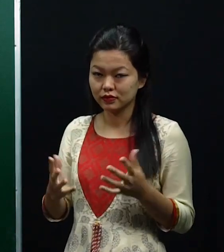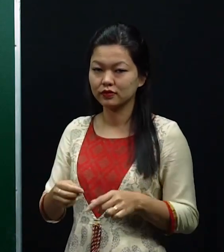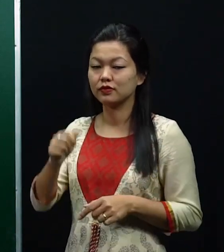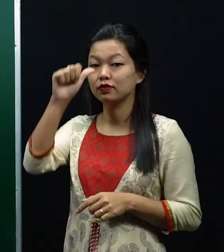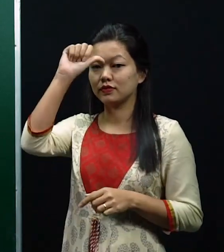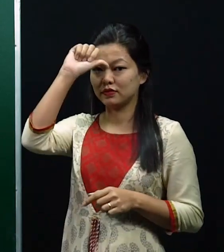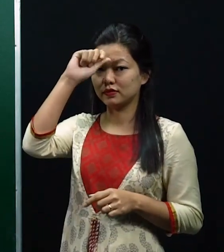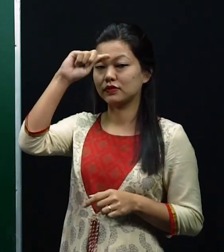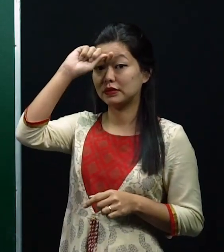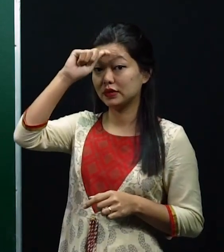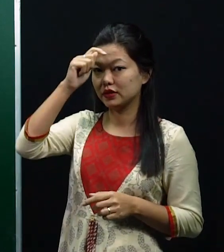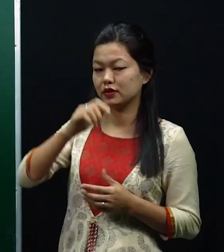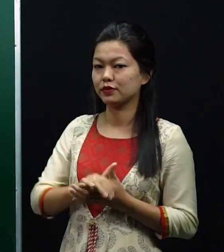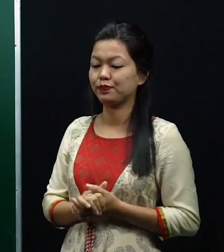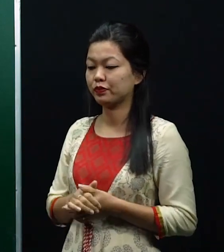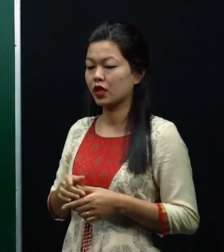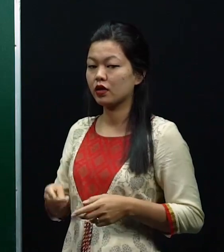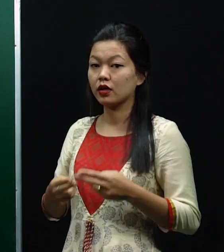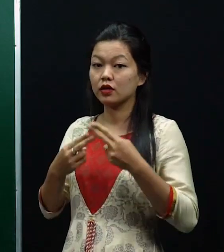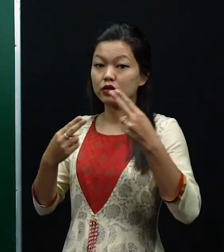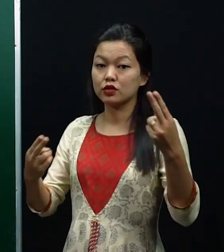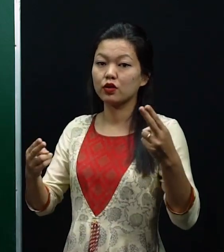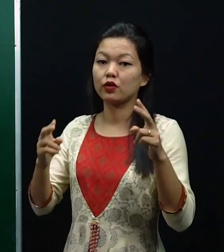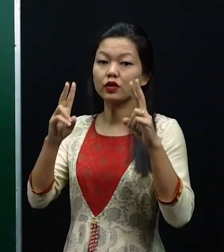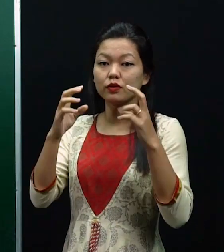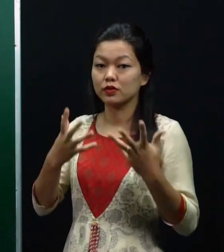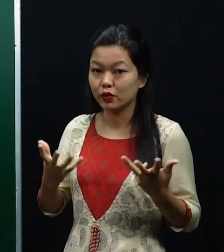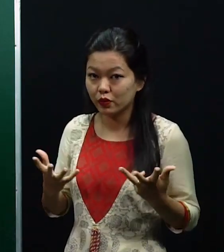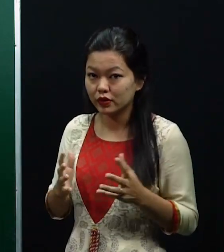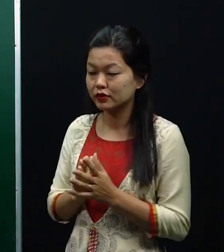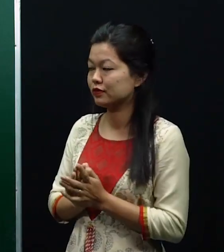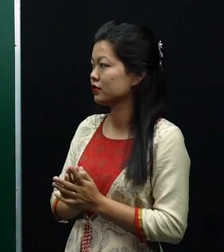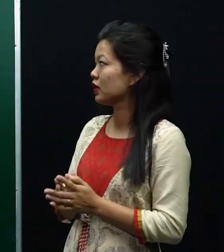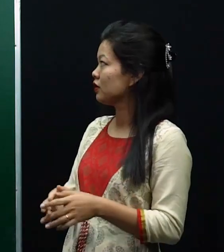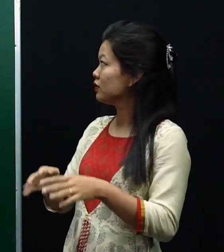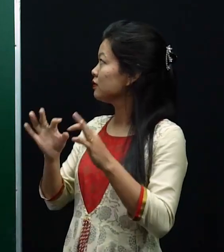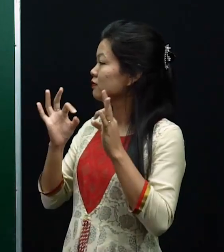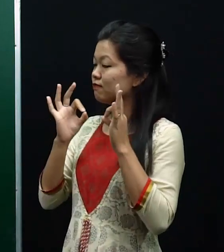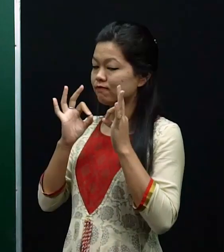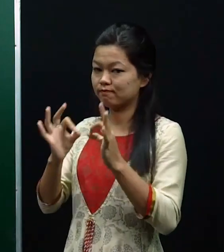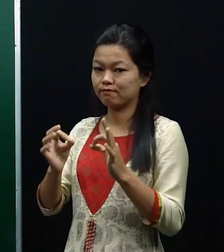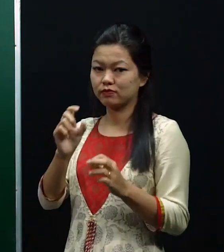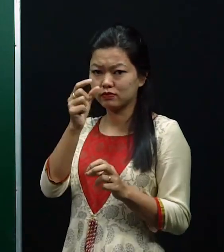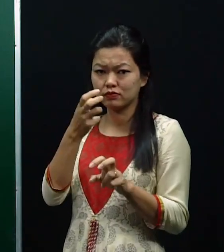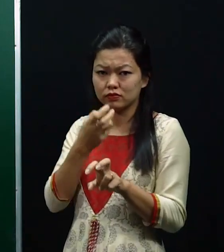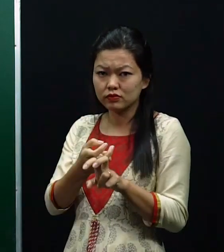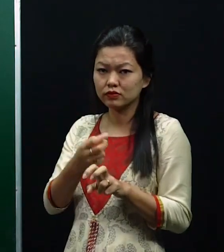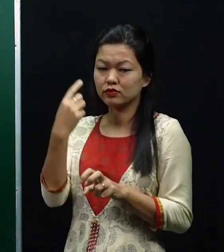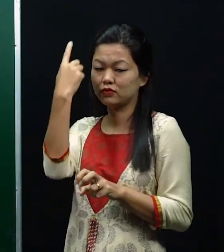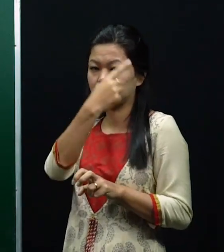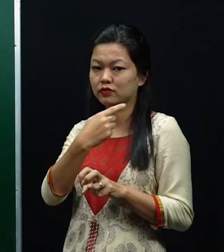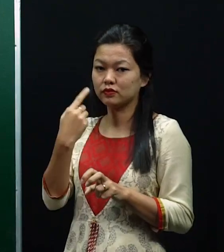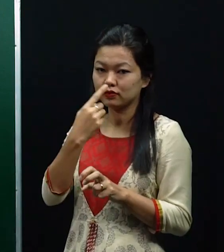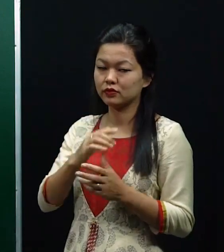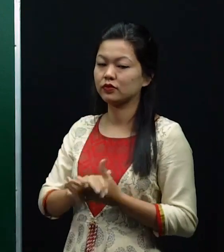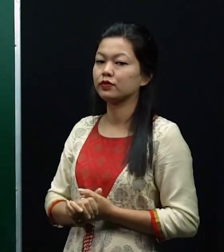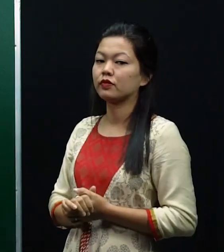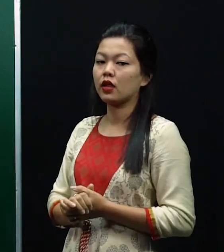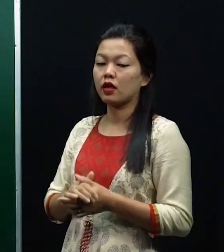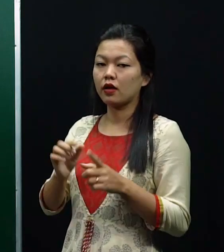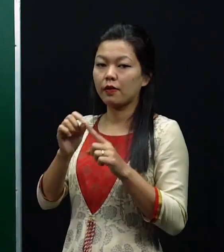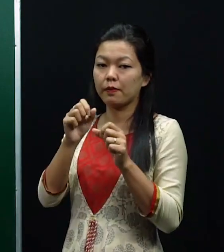prose that is the Stoneface-I. The great Stoneface-I that is in page number 120